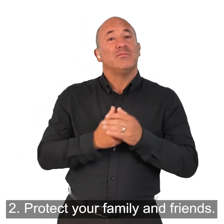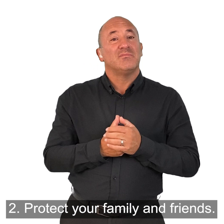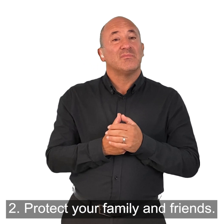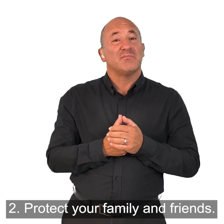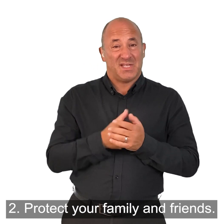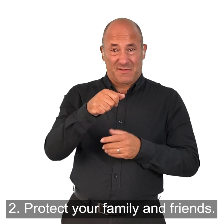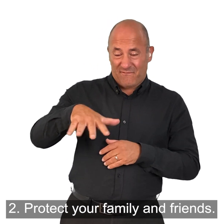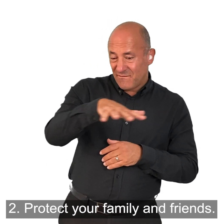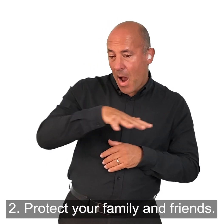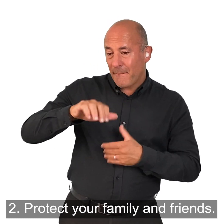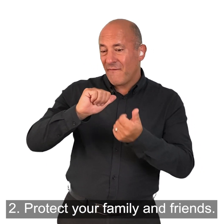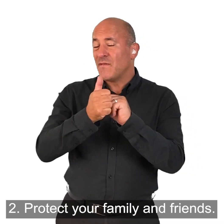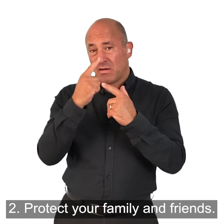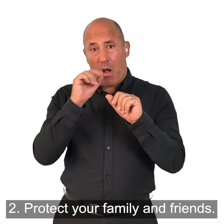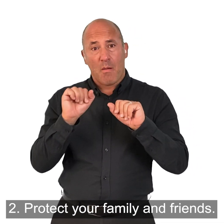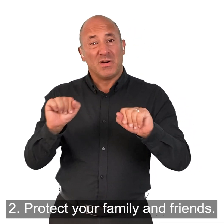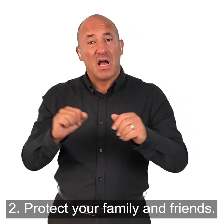2. Protect your family and friends.